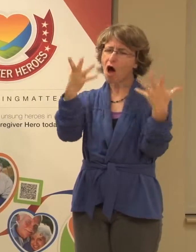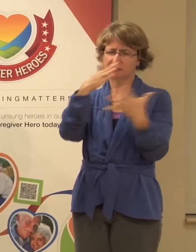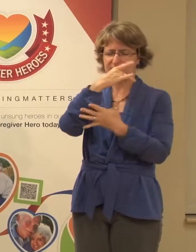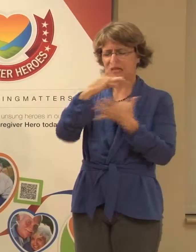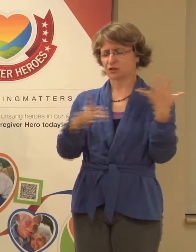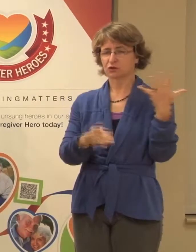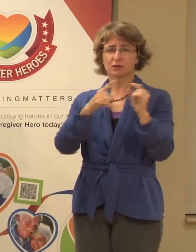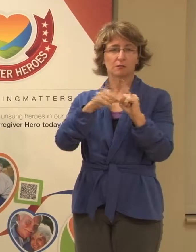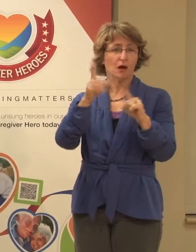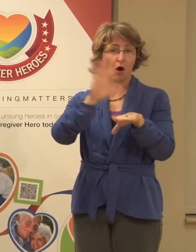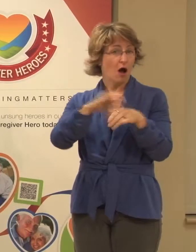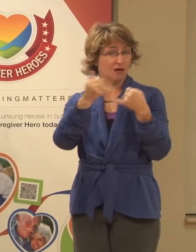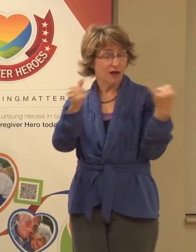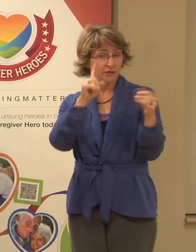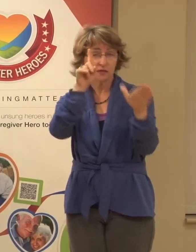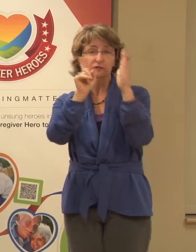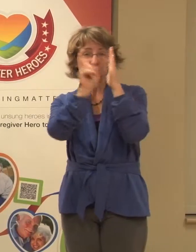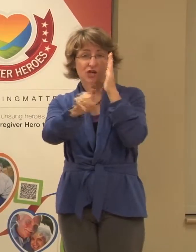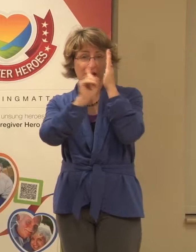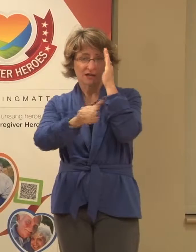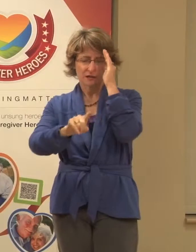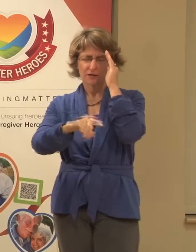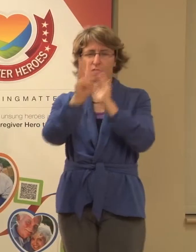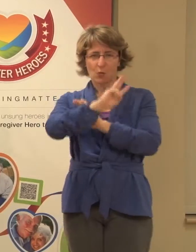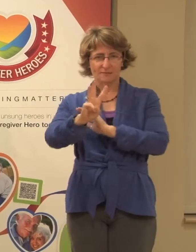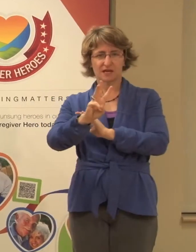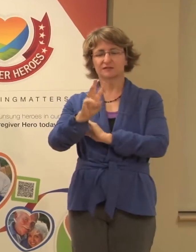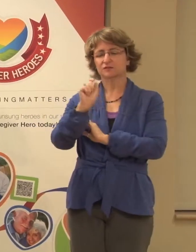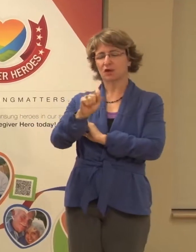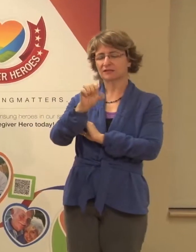have. However, you can always go online to